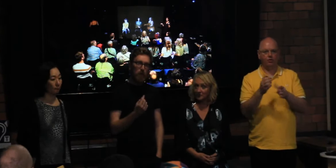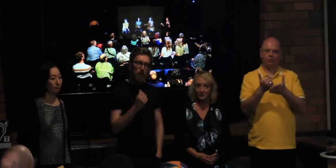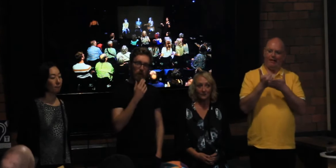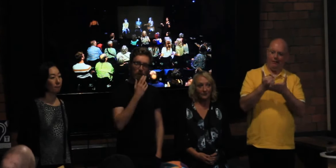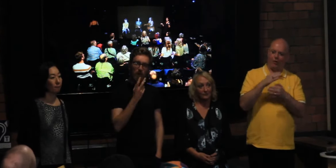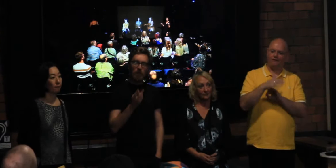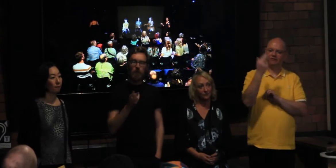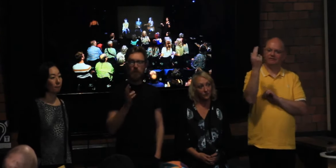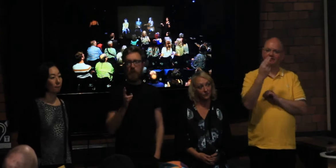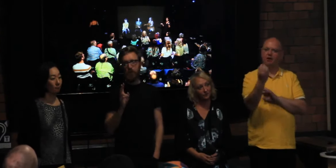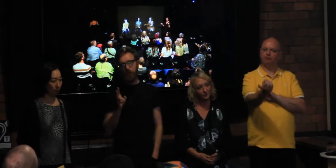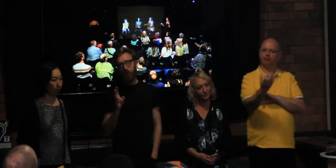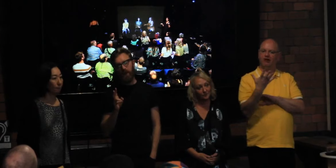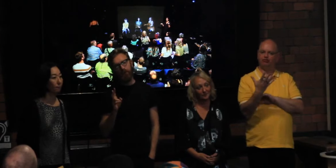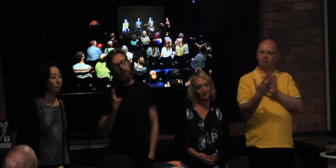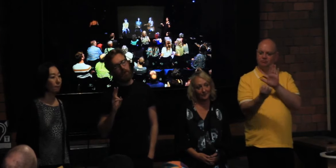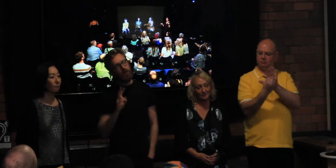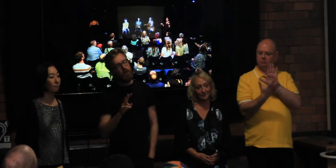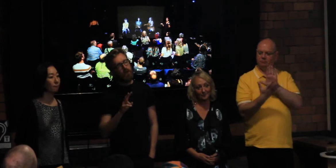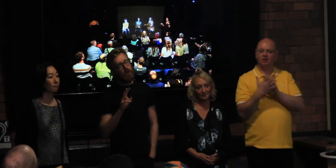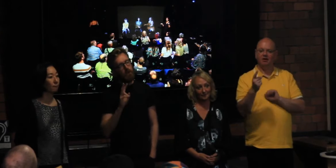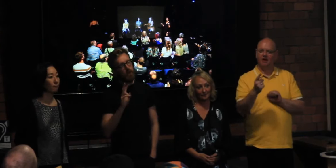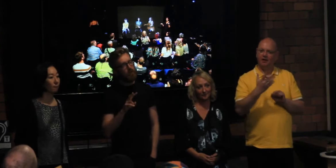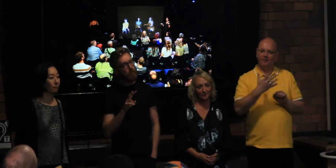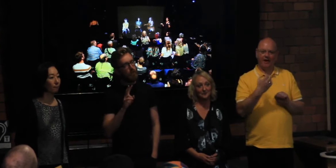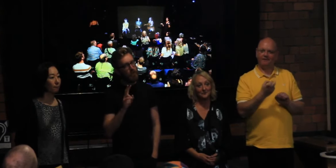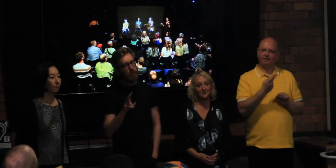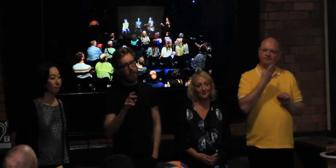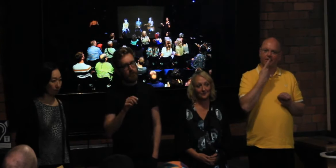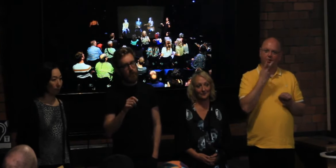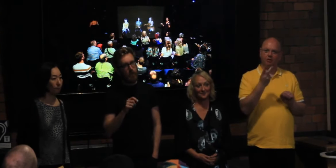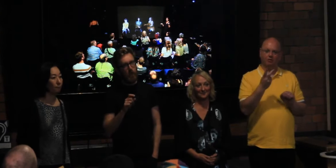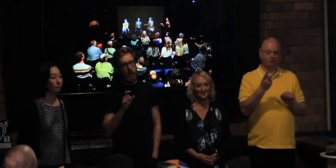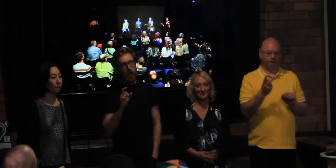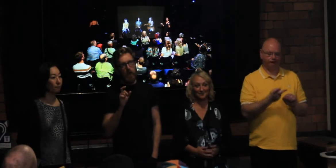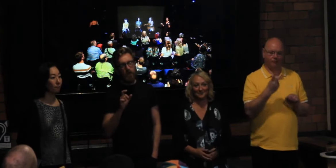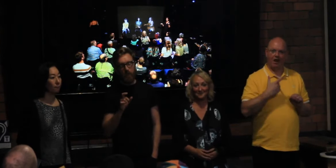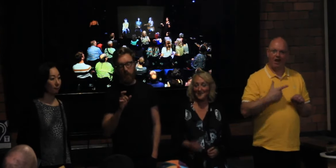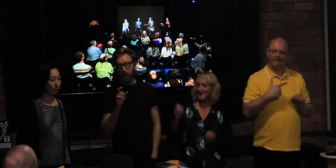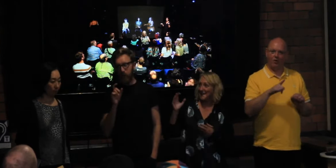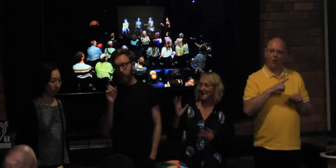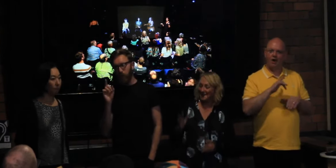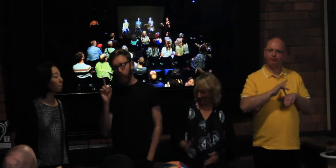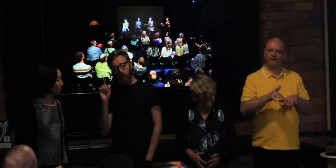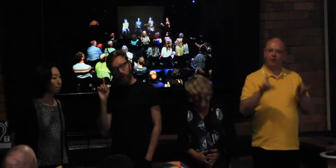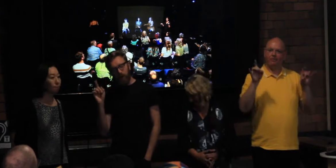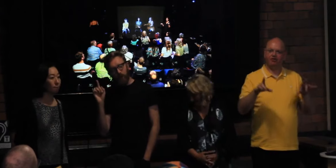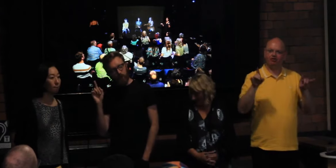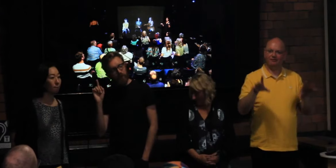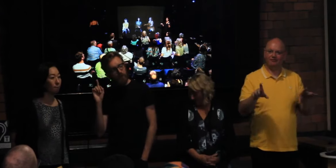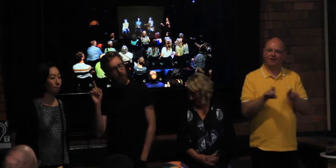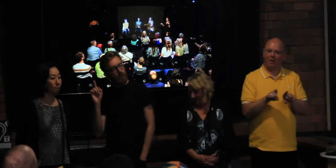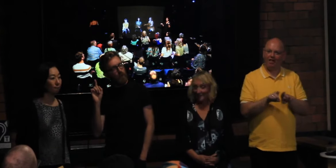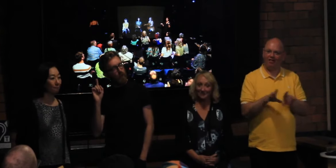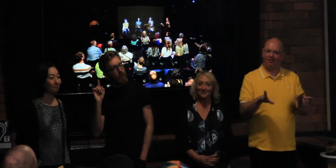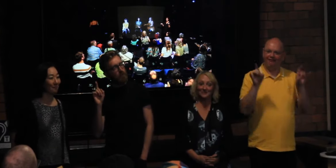well. And I lead a slightly strange double life that I'm also a professional magician. So what I really wanted